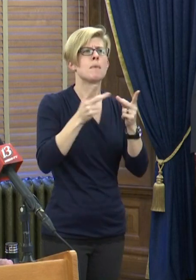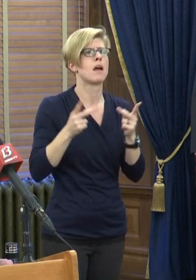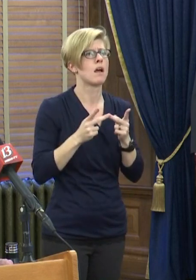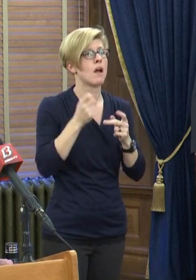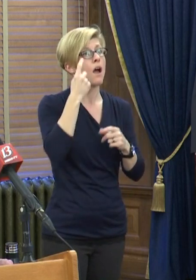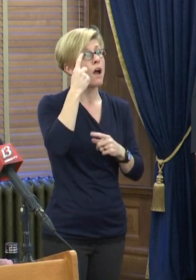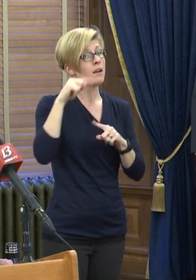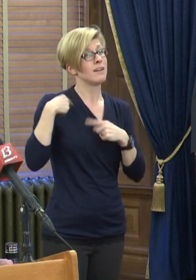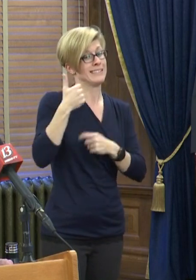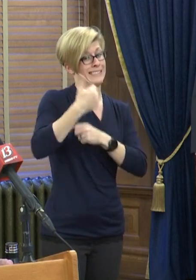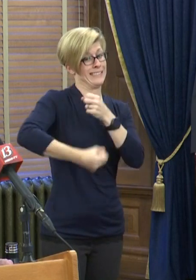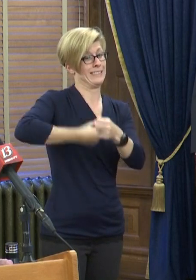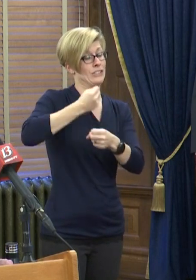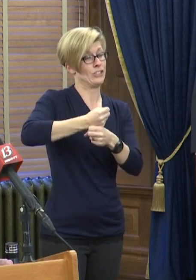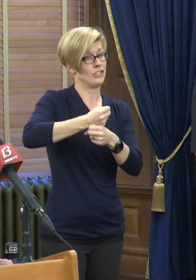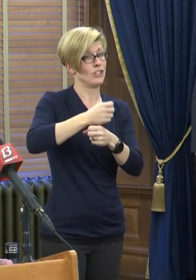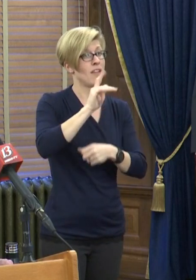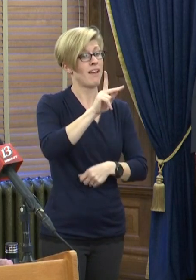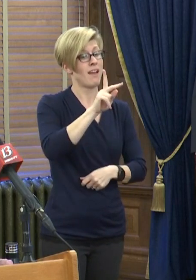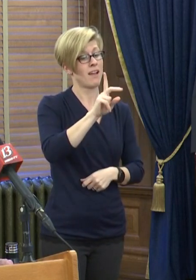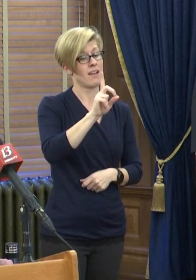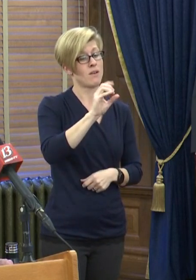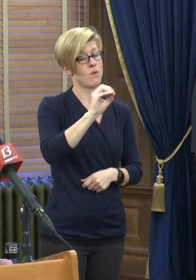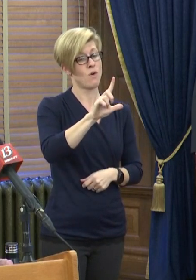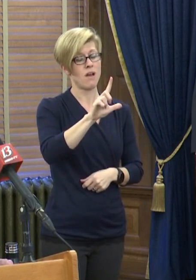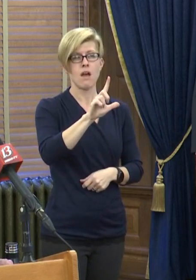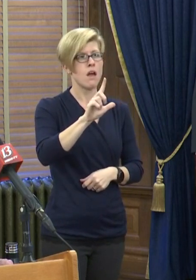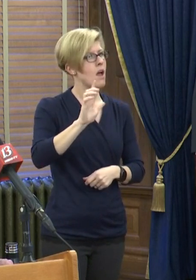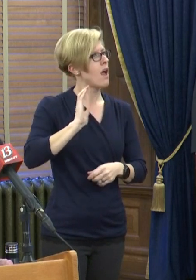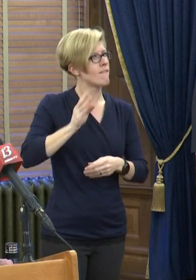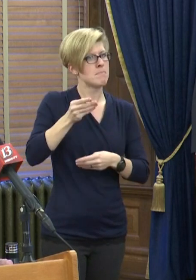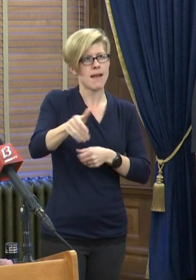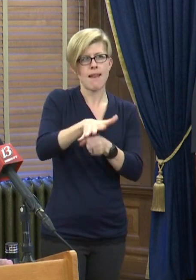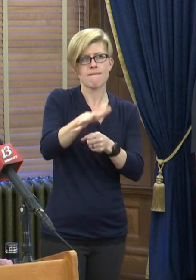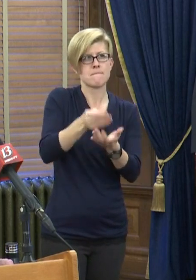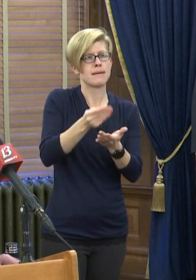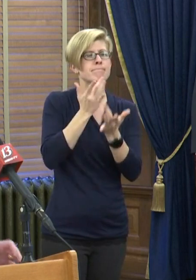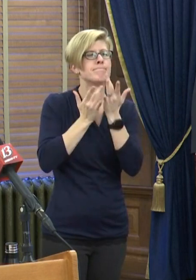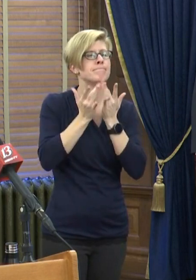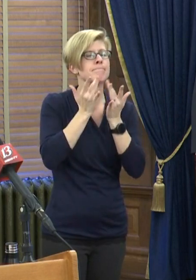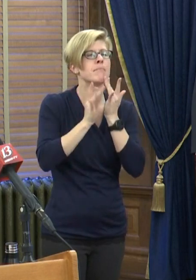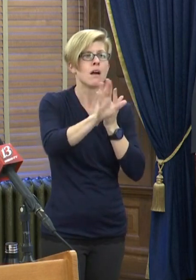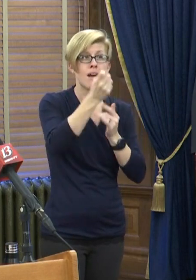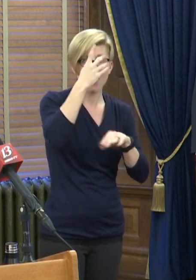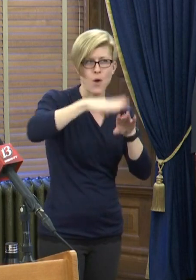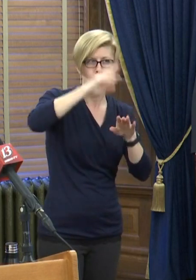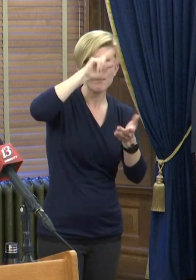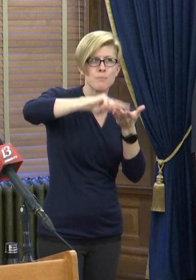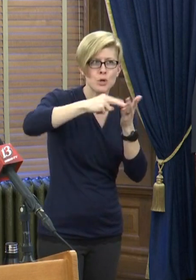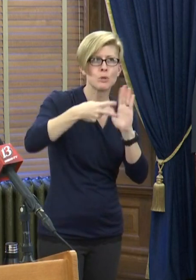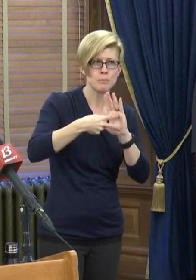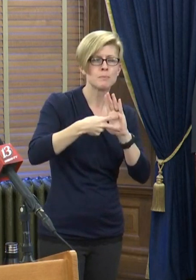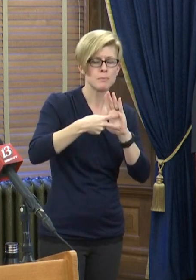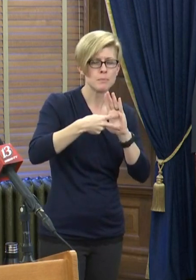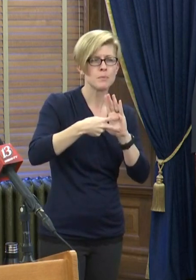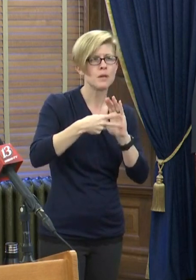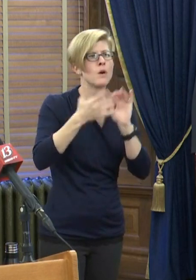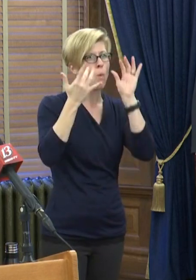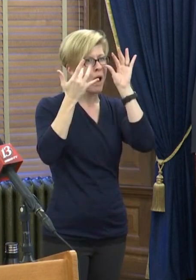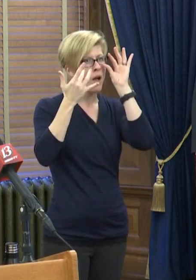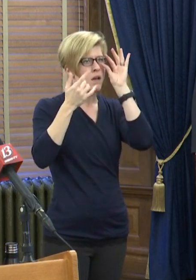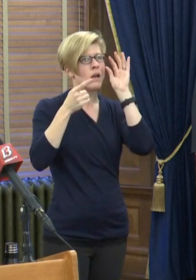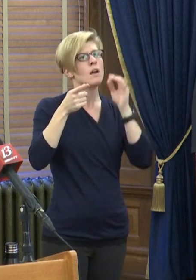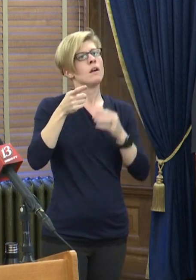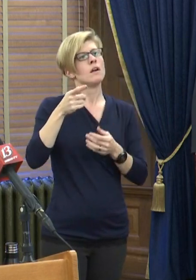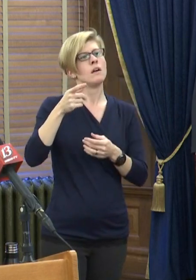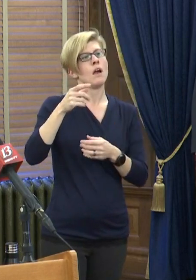been underfunded and undersupported. This was by design. There was a desire to reduce